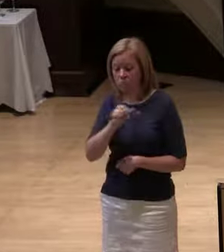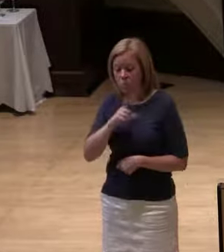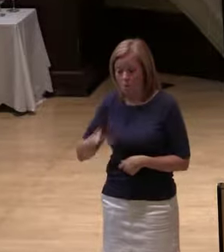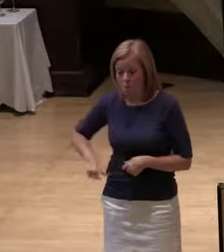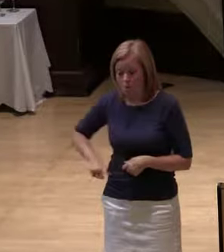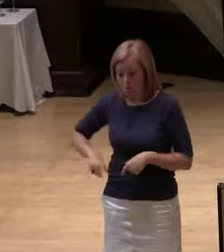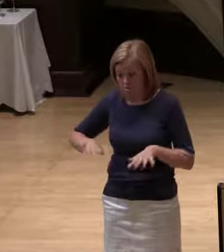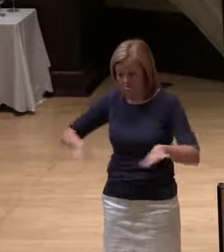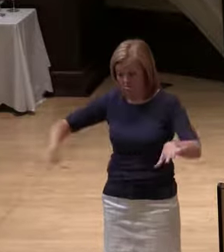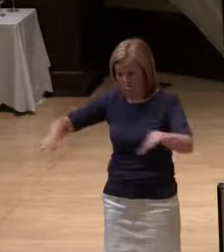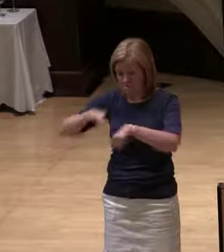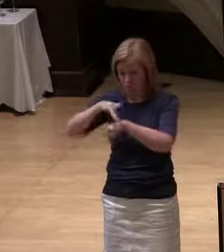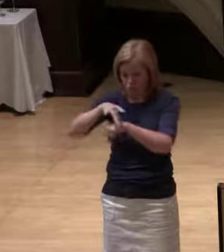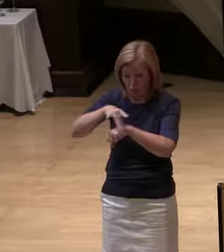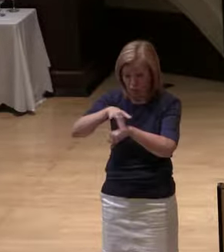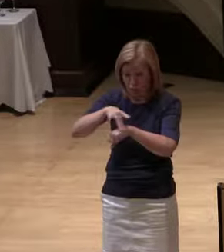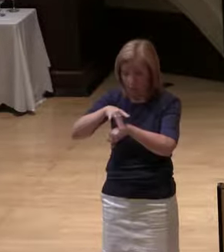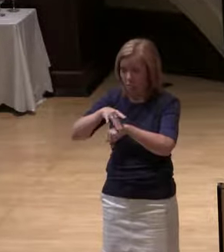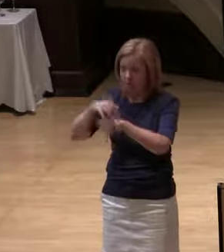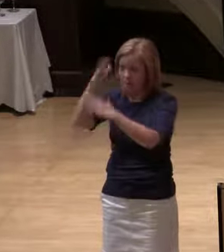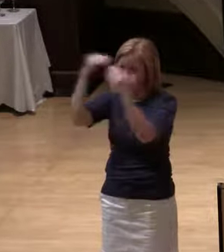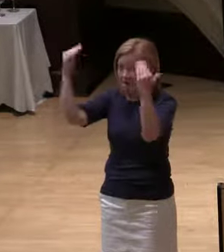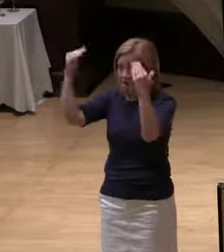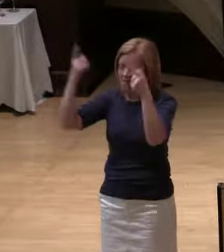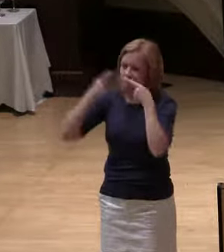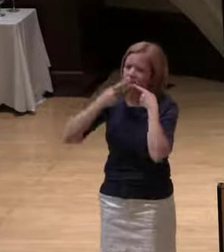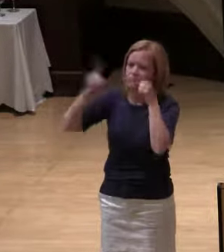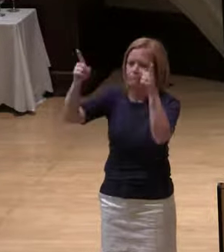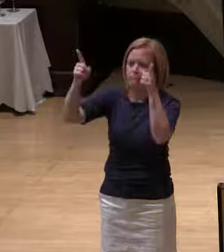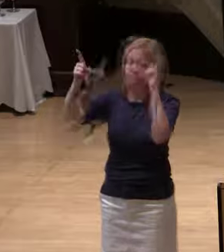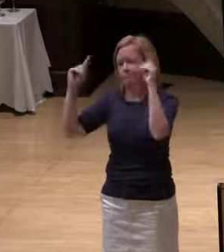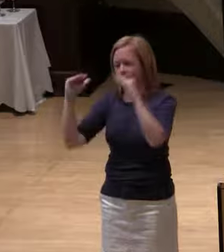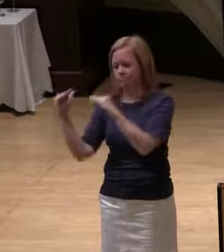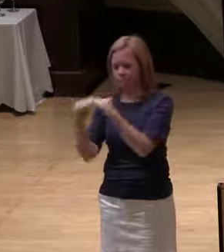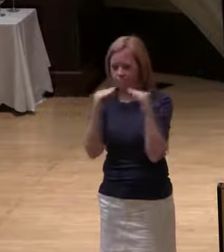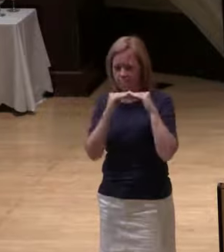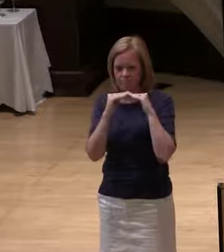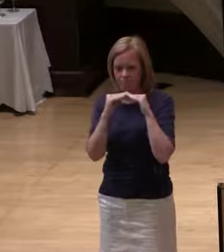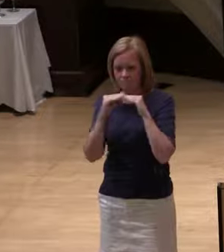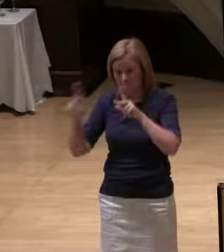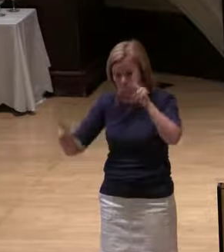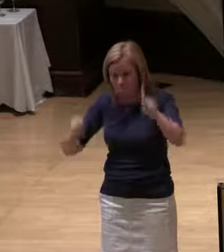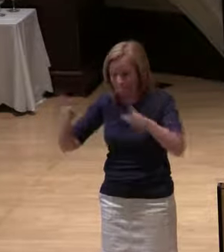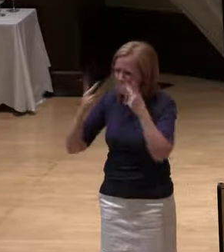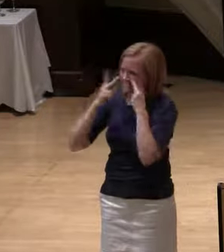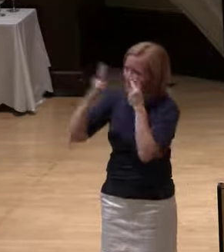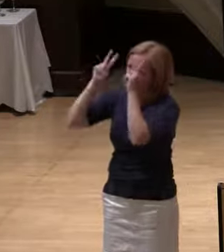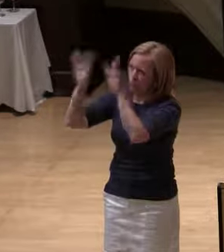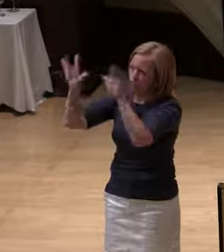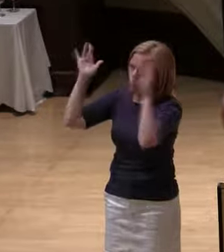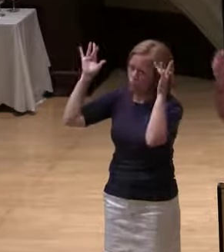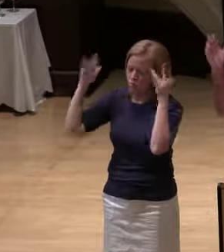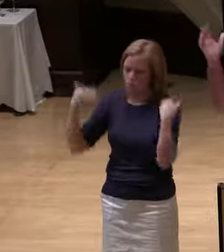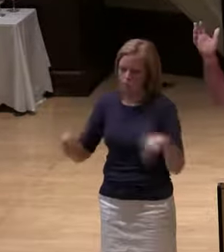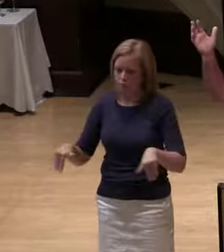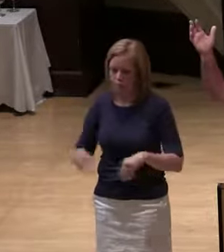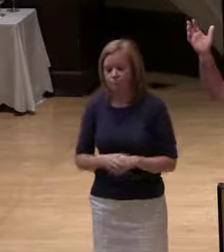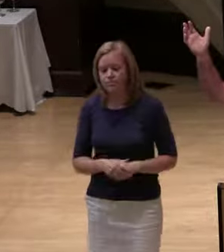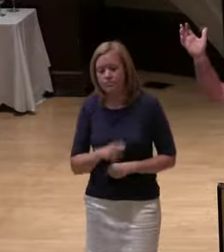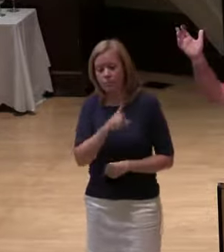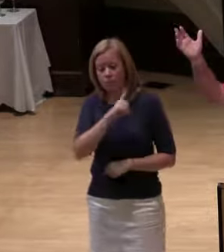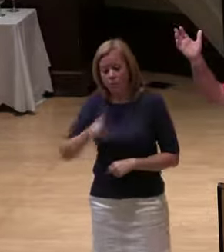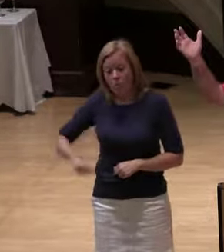earth, the heavens proclaim his justice, and the peoples see his glory. The